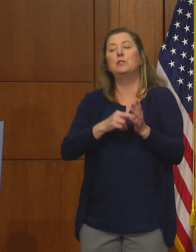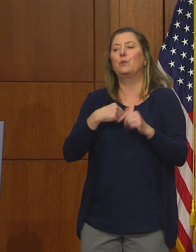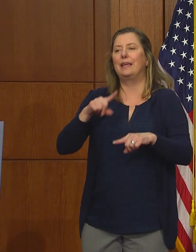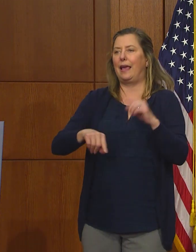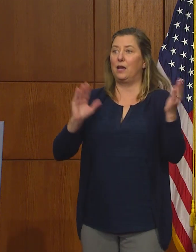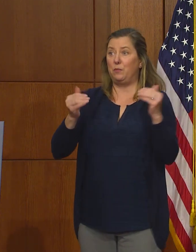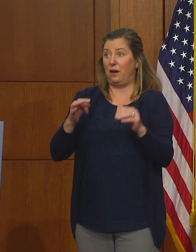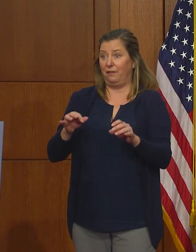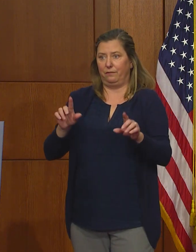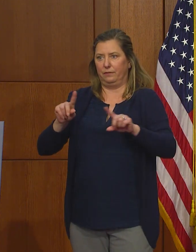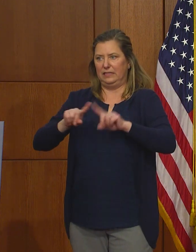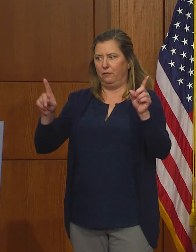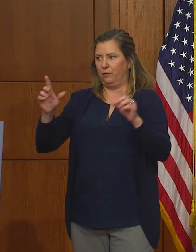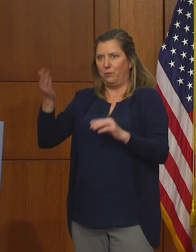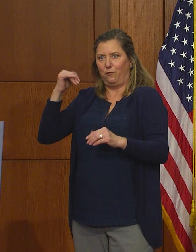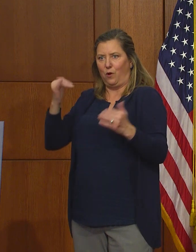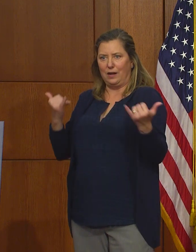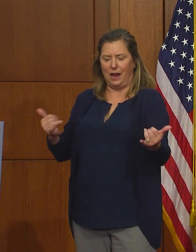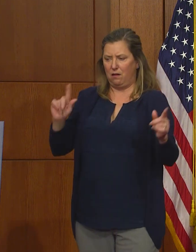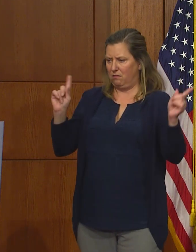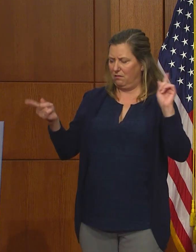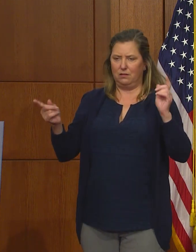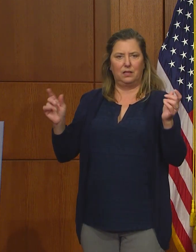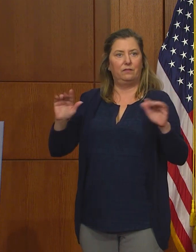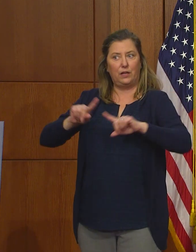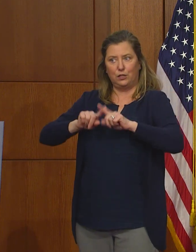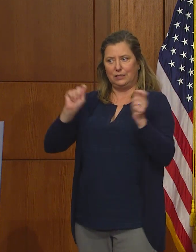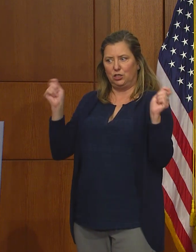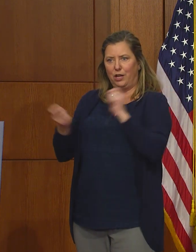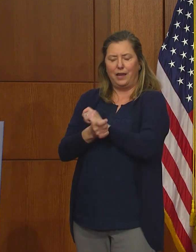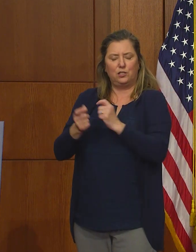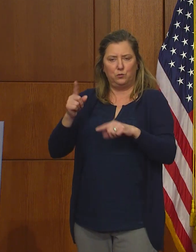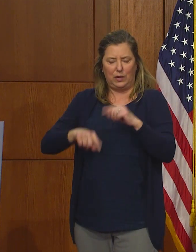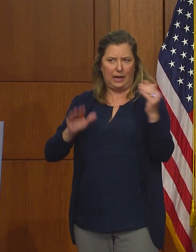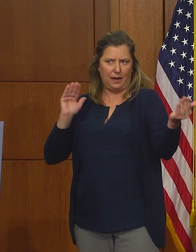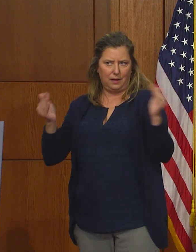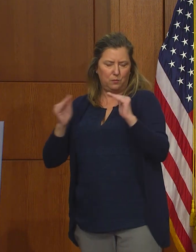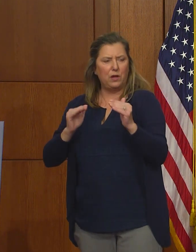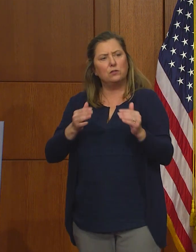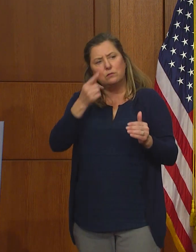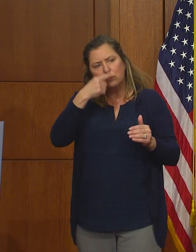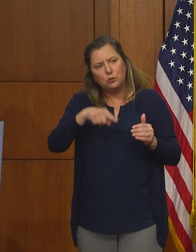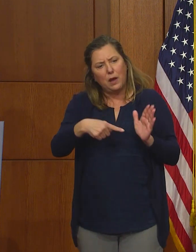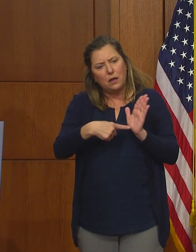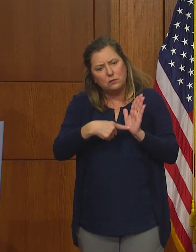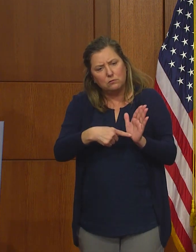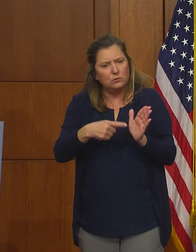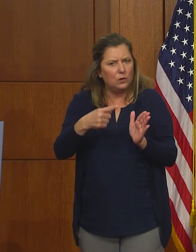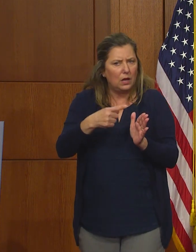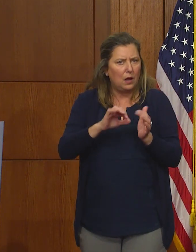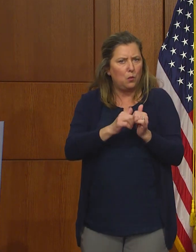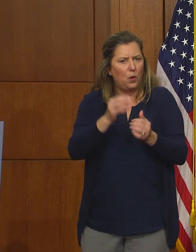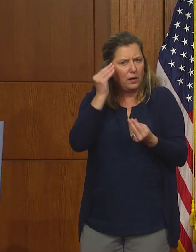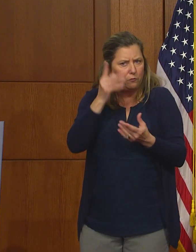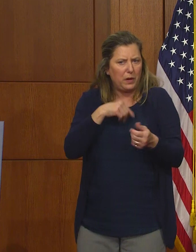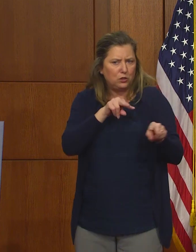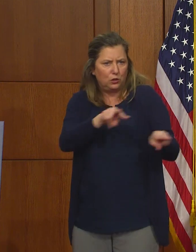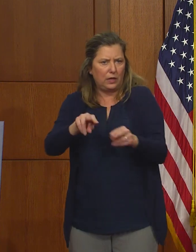share what the number was in the same format that you've been sharing in days past that we could compare?